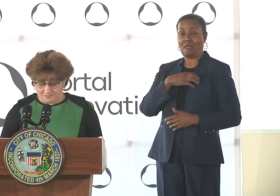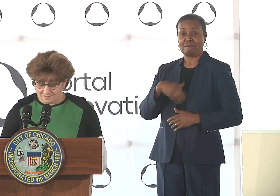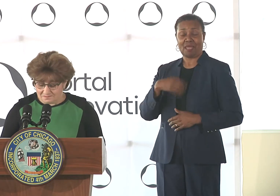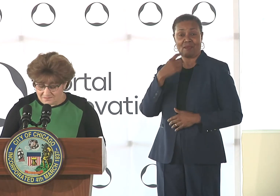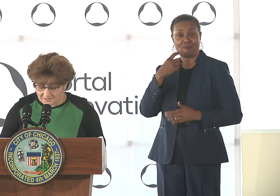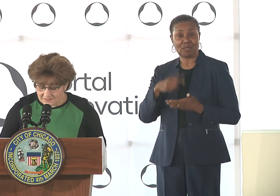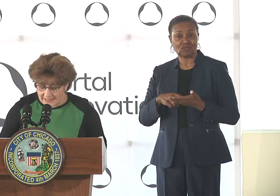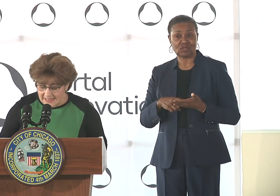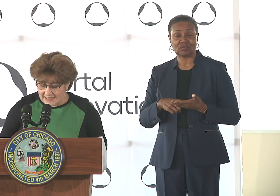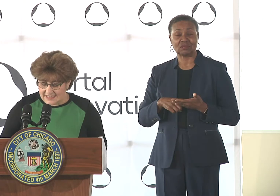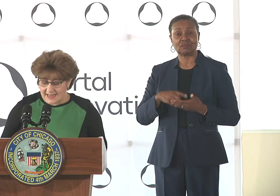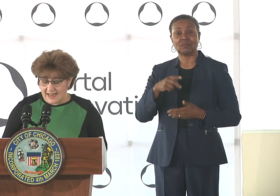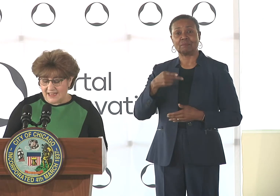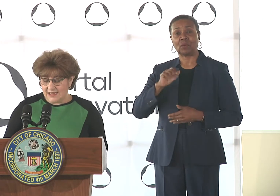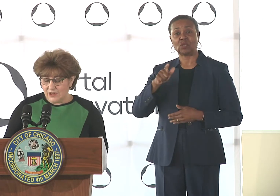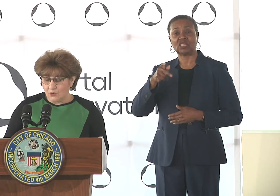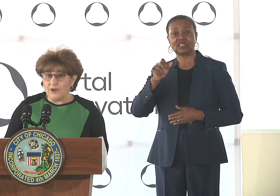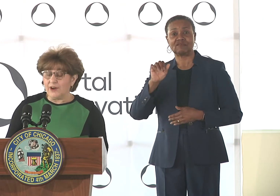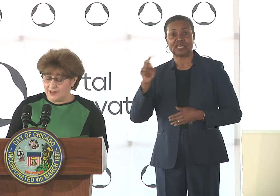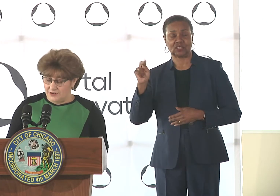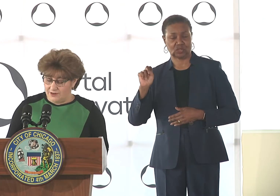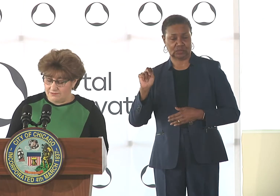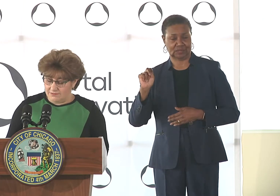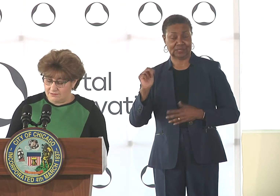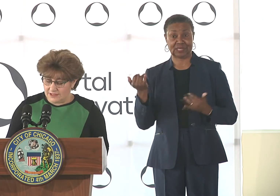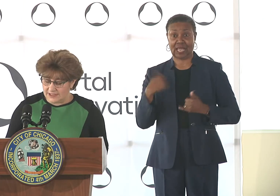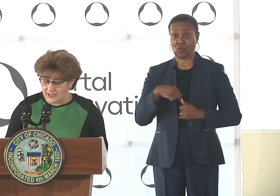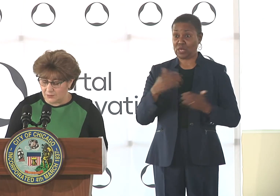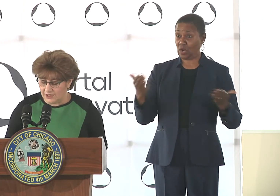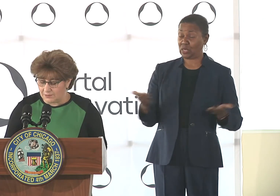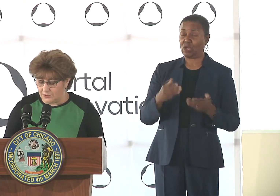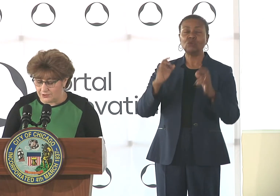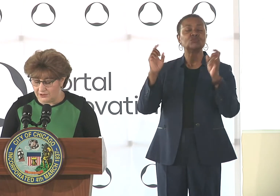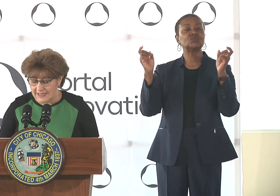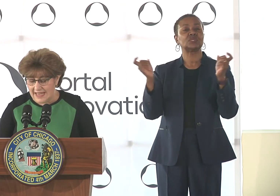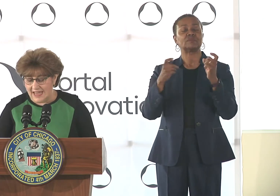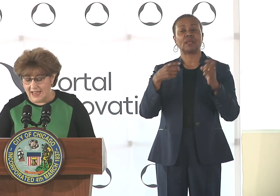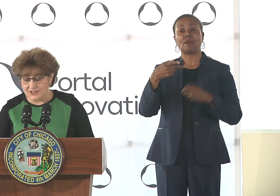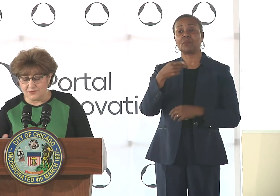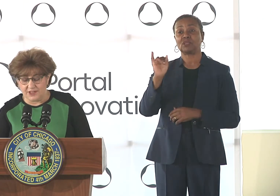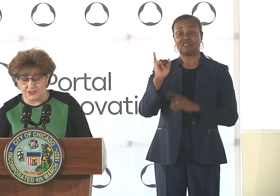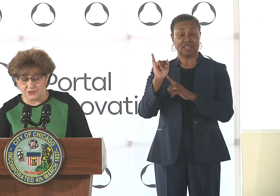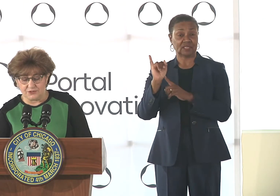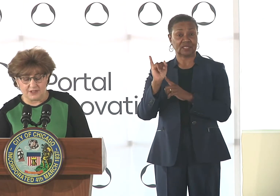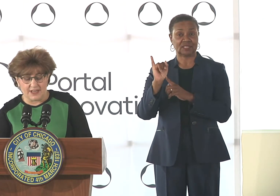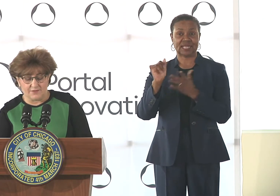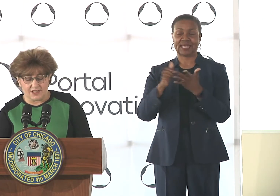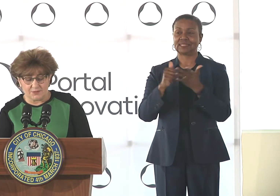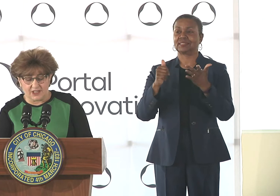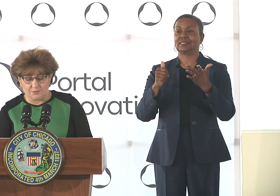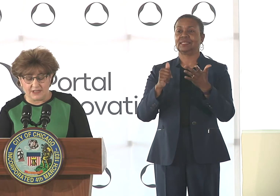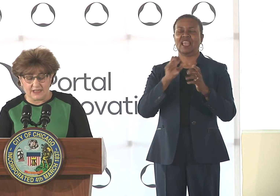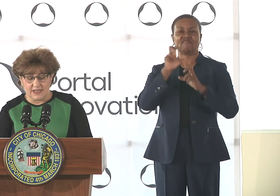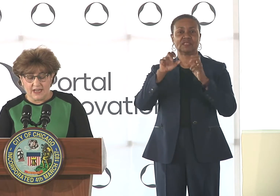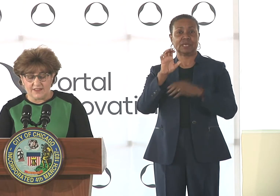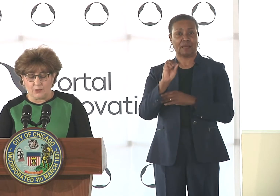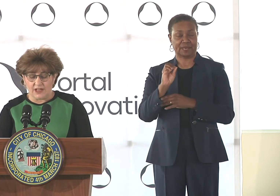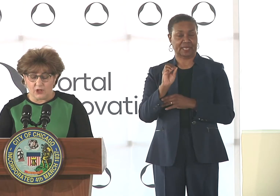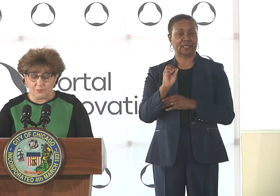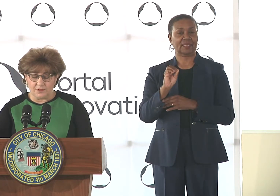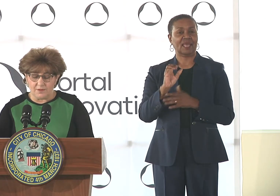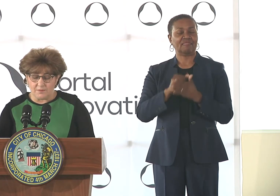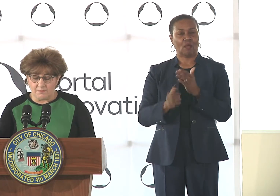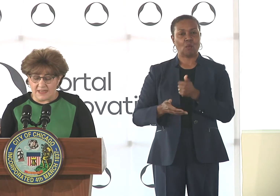Portal. And today, we are here to celebrate Portal as a venture and investment company that